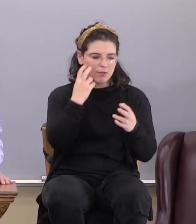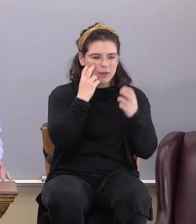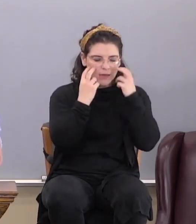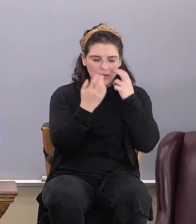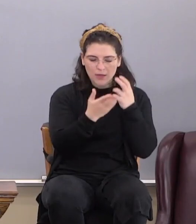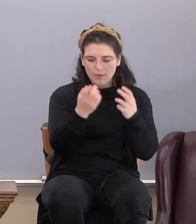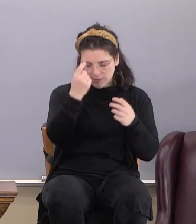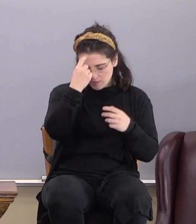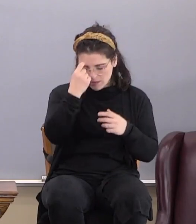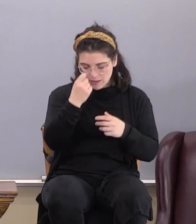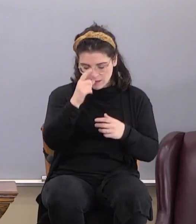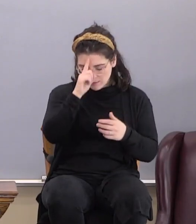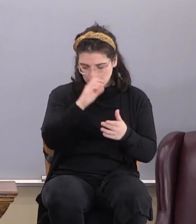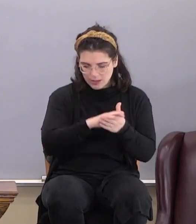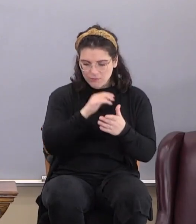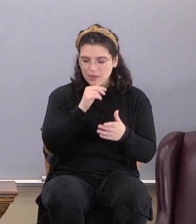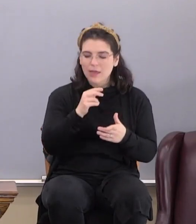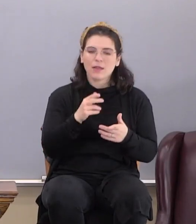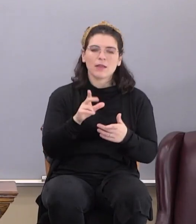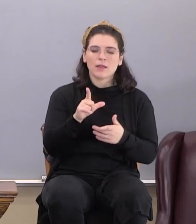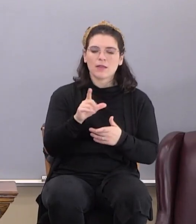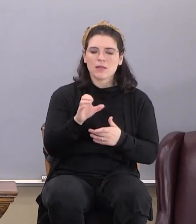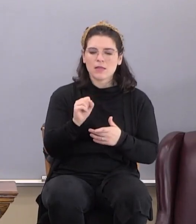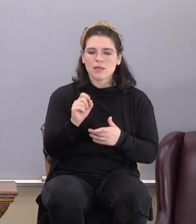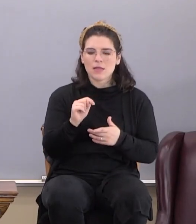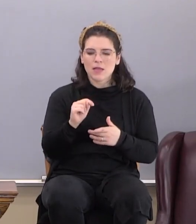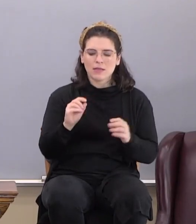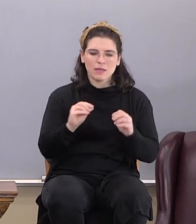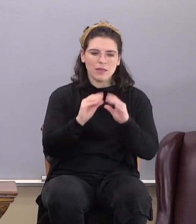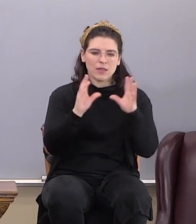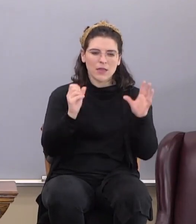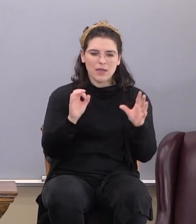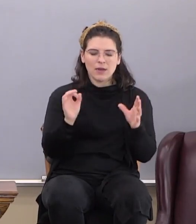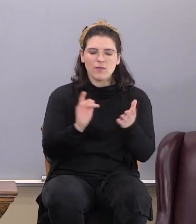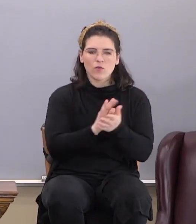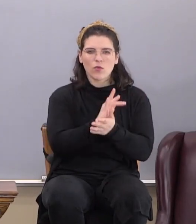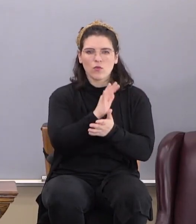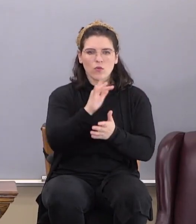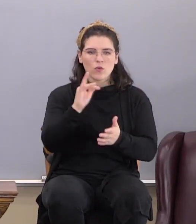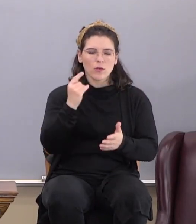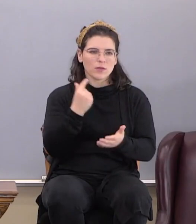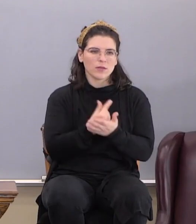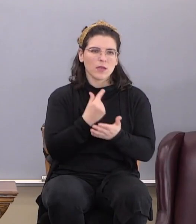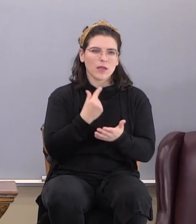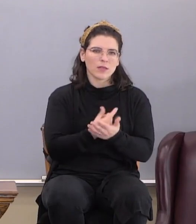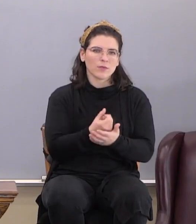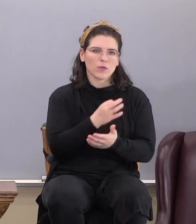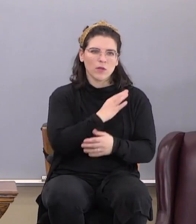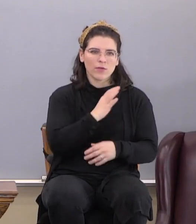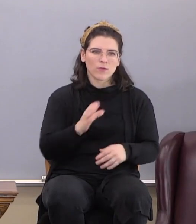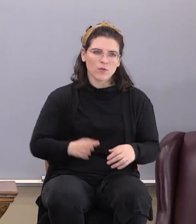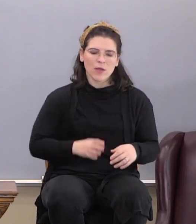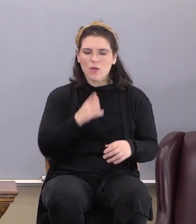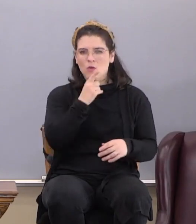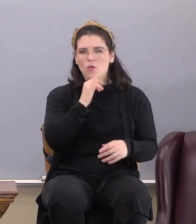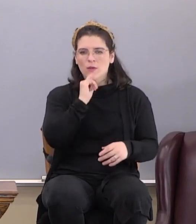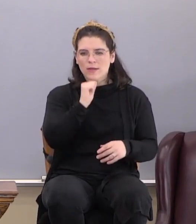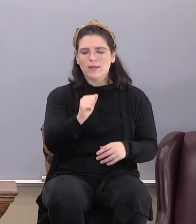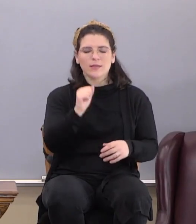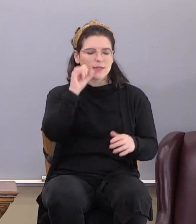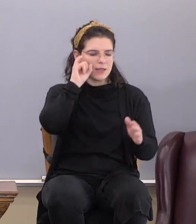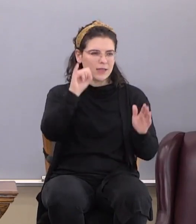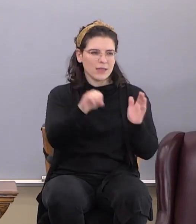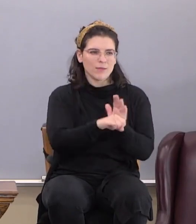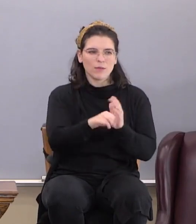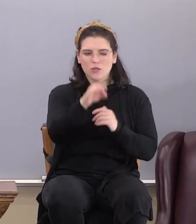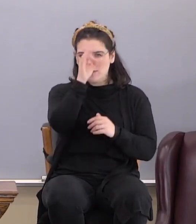not, lest the light of the glorious gospel of Christ, who is the image